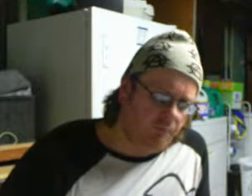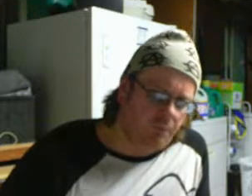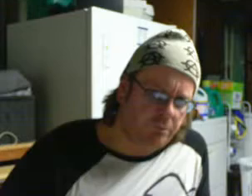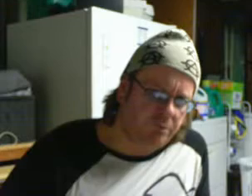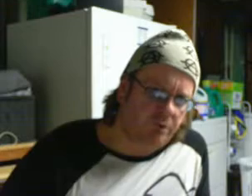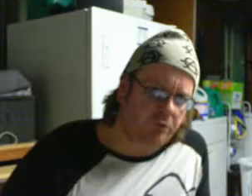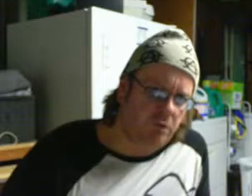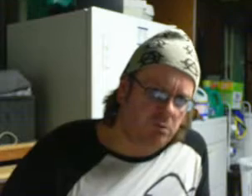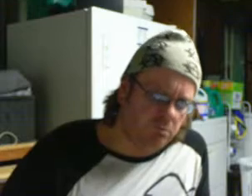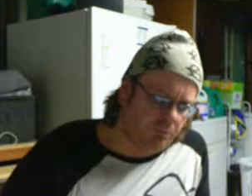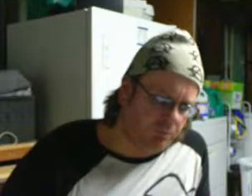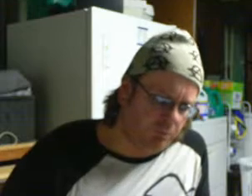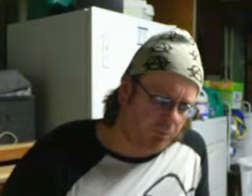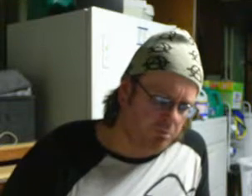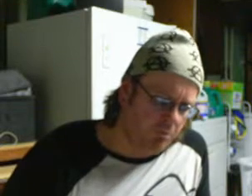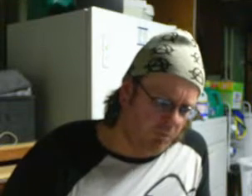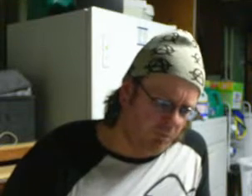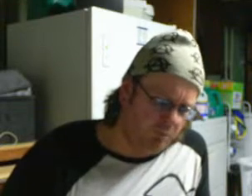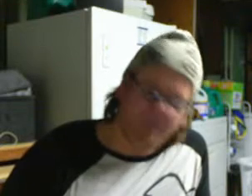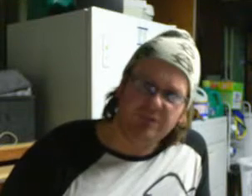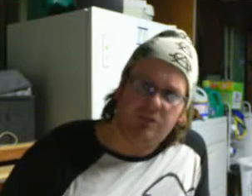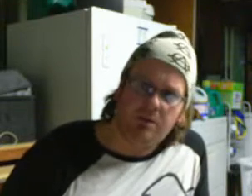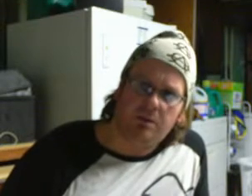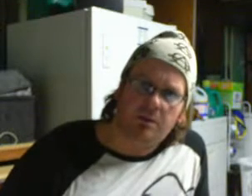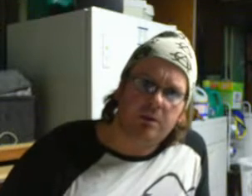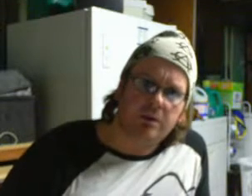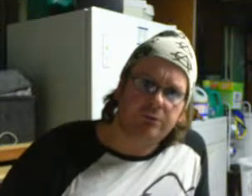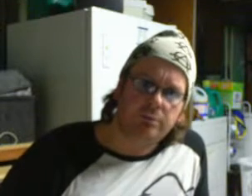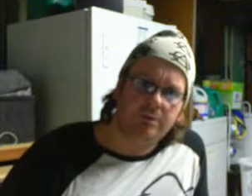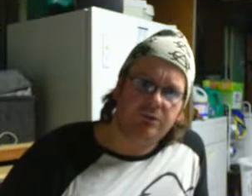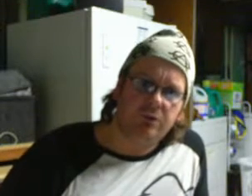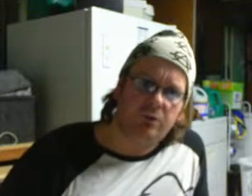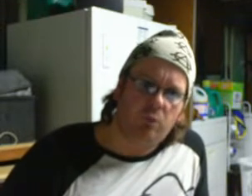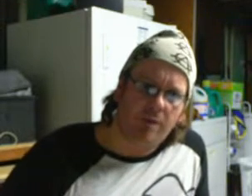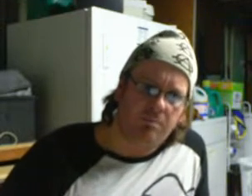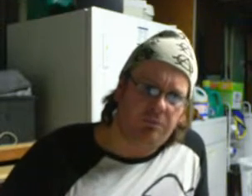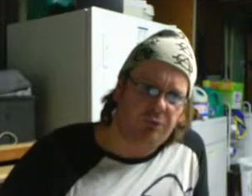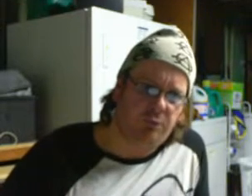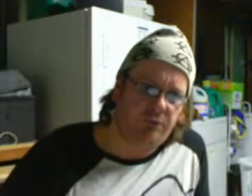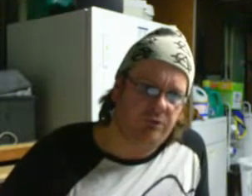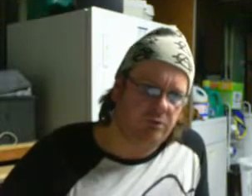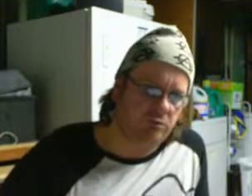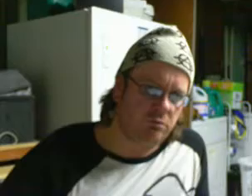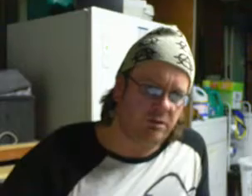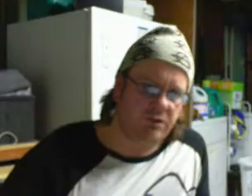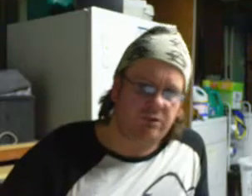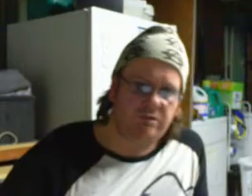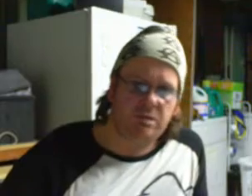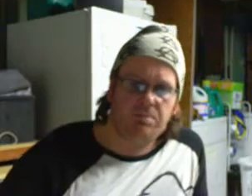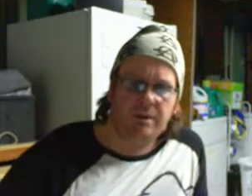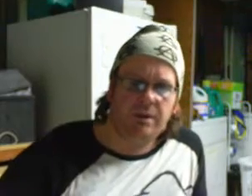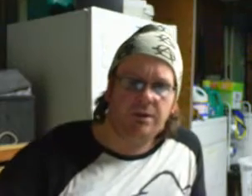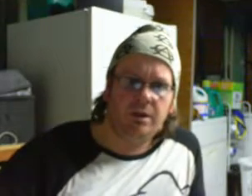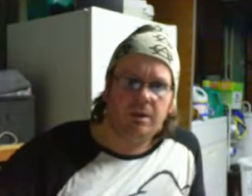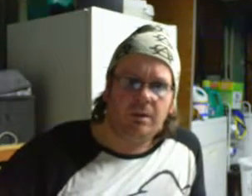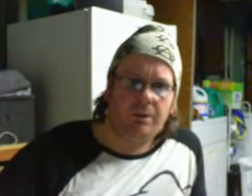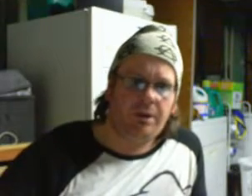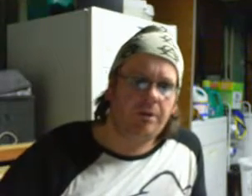foreign control through religion. It's religion as a weapon, because once these other religions seep in, they get in there